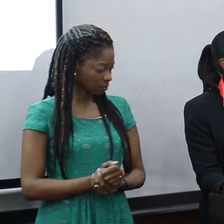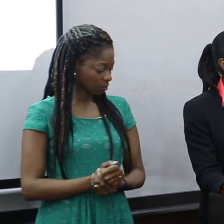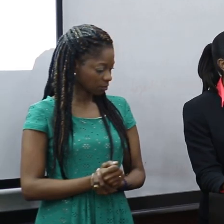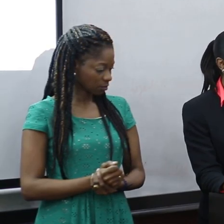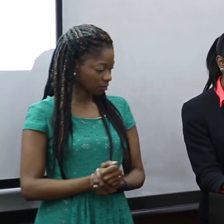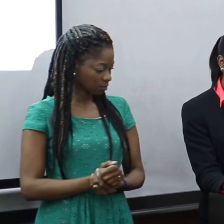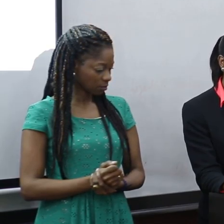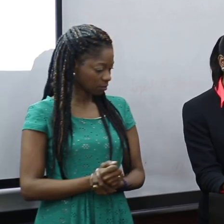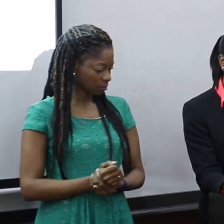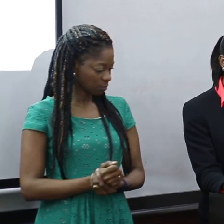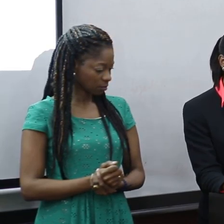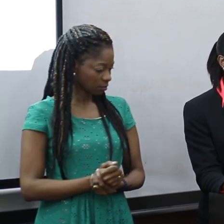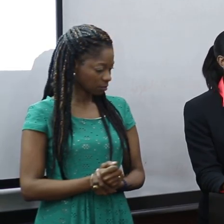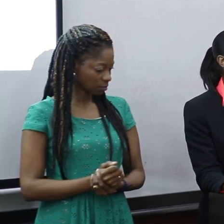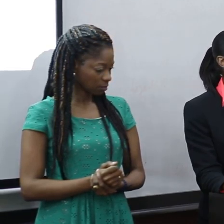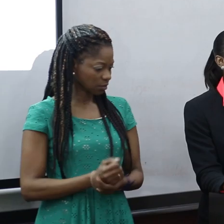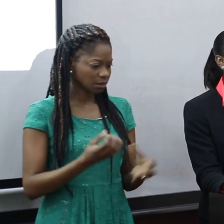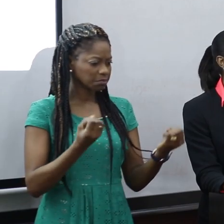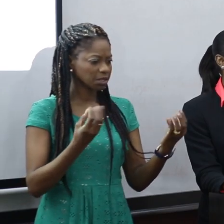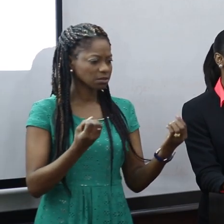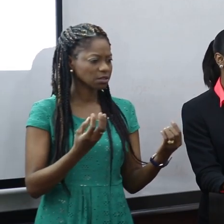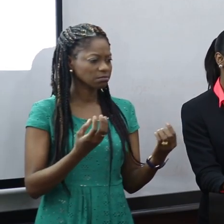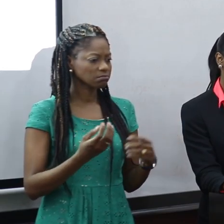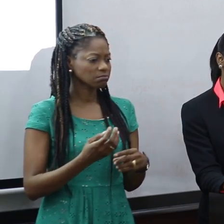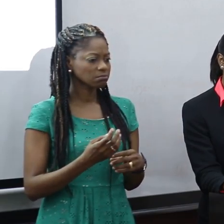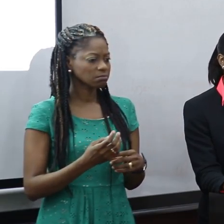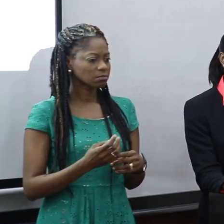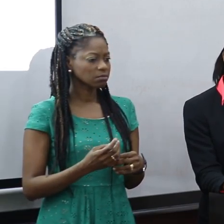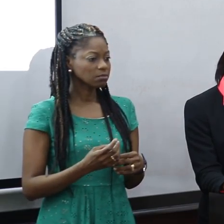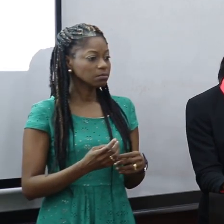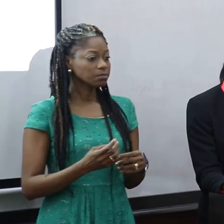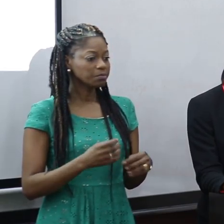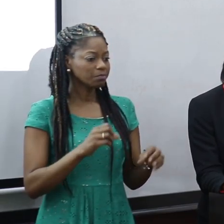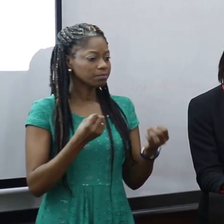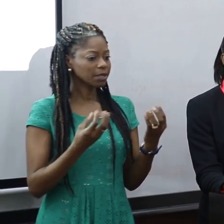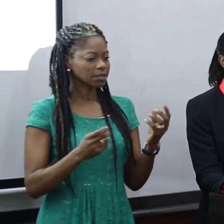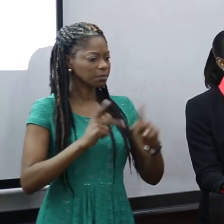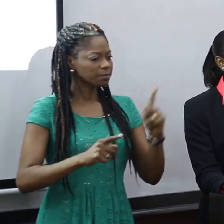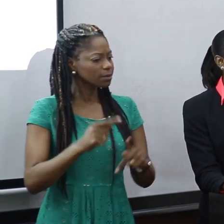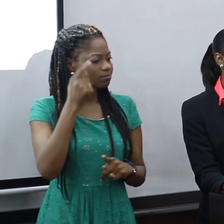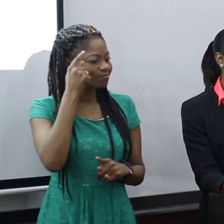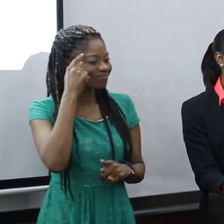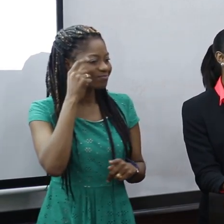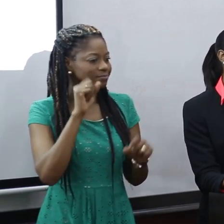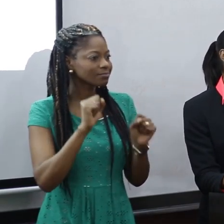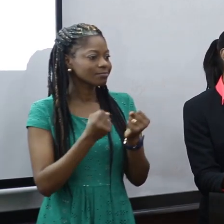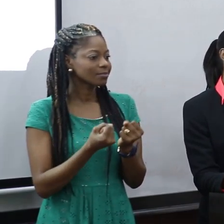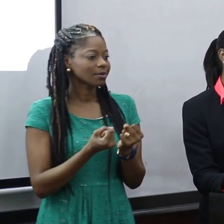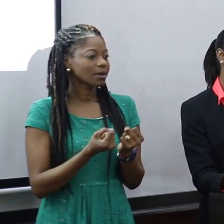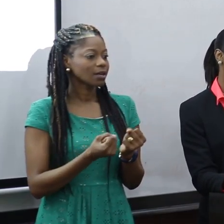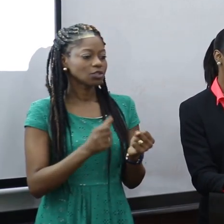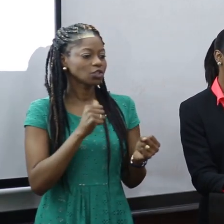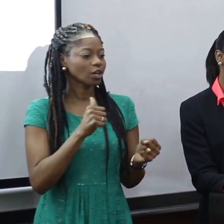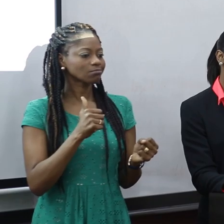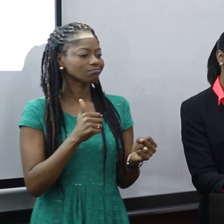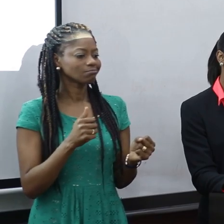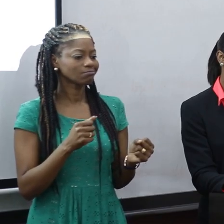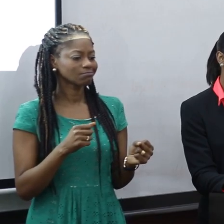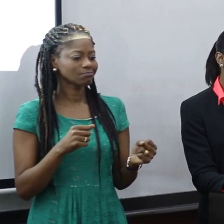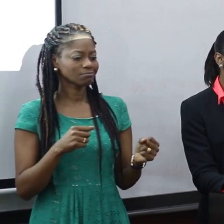of many mentally ill people who will never be dangerous for the reason of protecting others from their